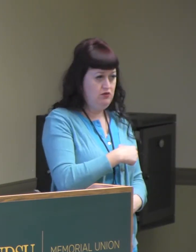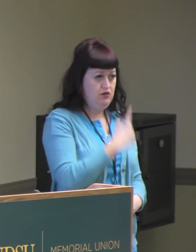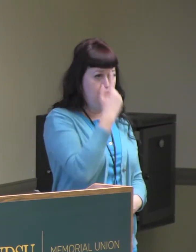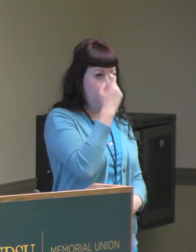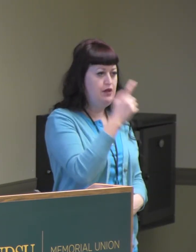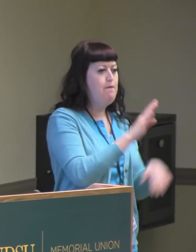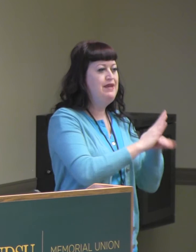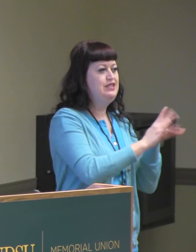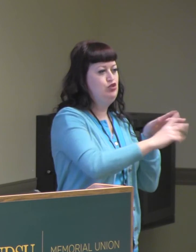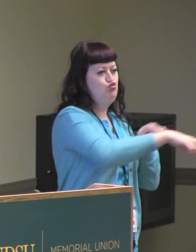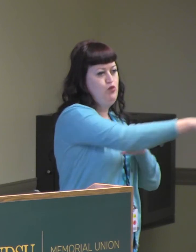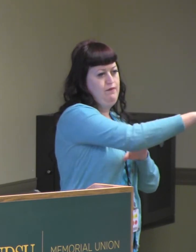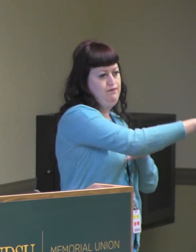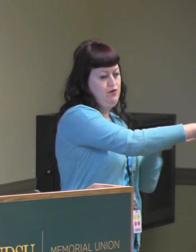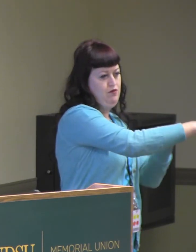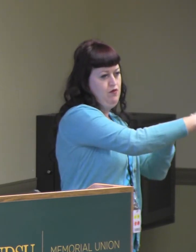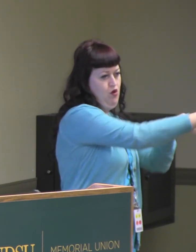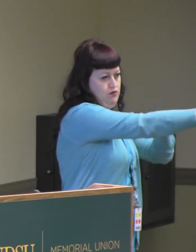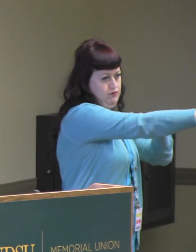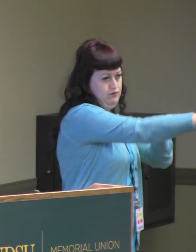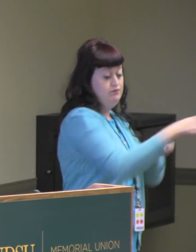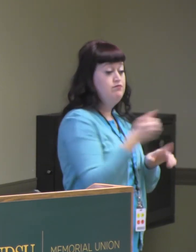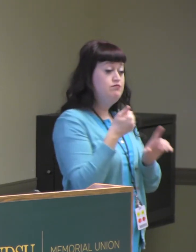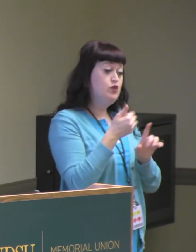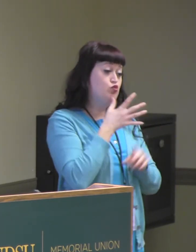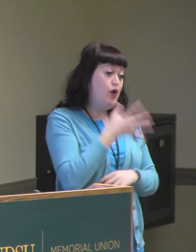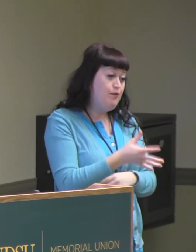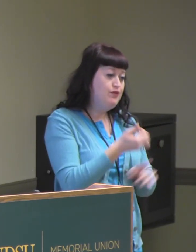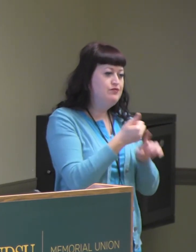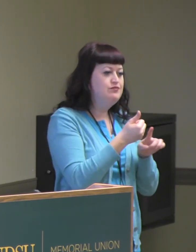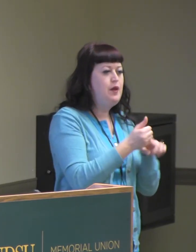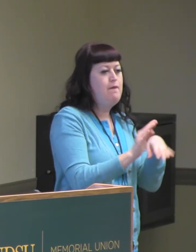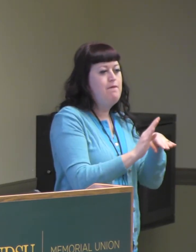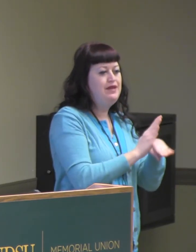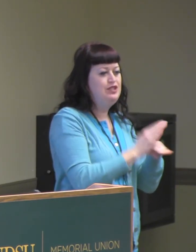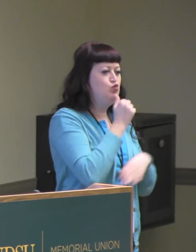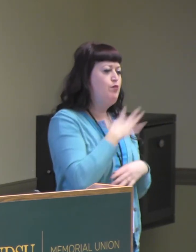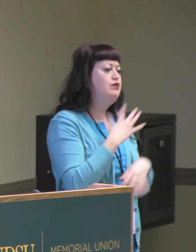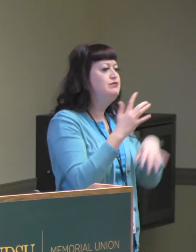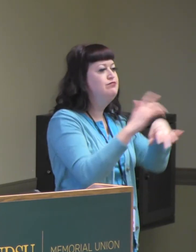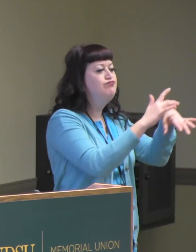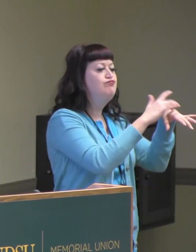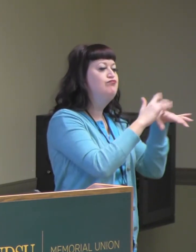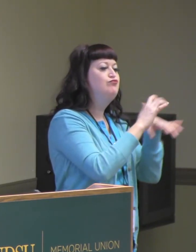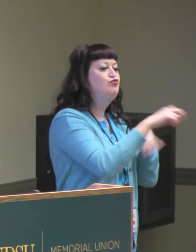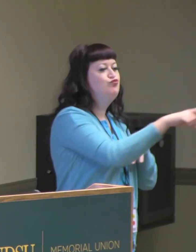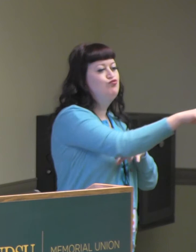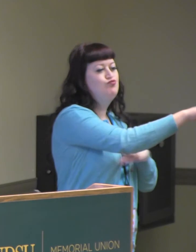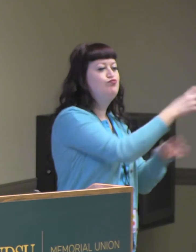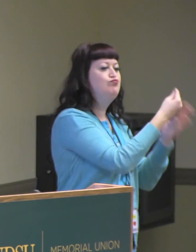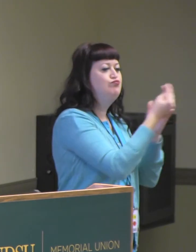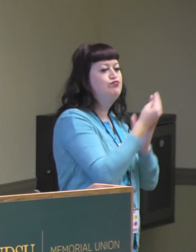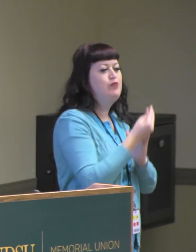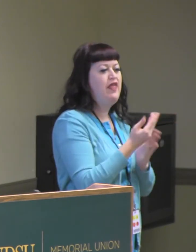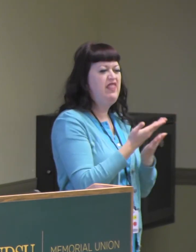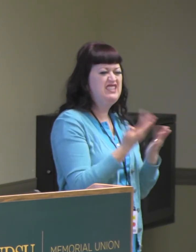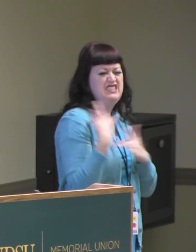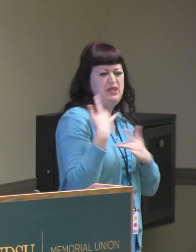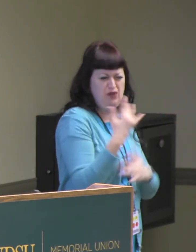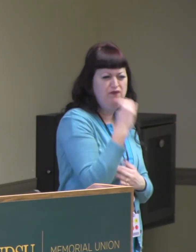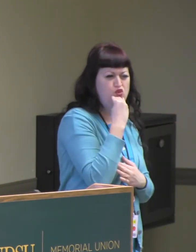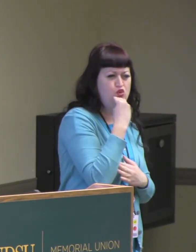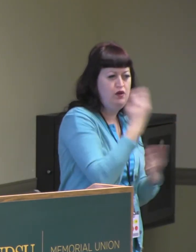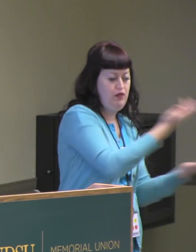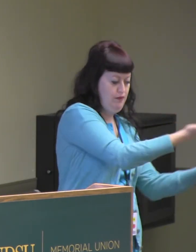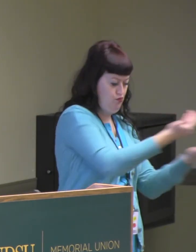on a business trip. She was a businesswoman who normally went to different places to buy things, mostly food to sell